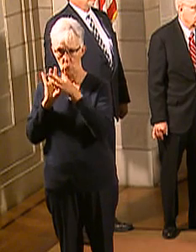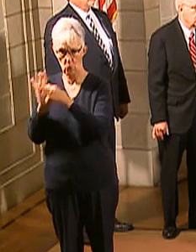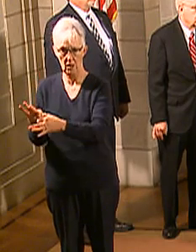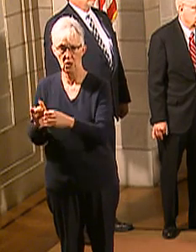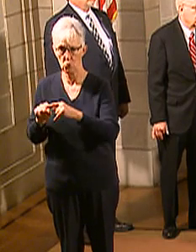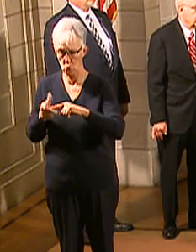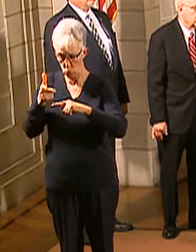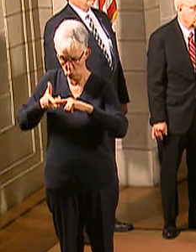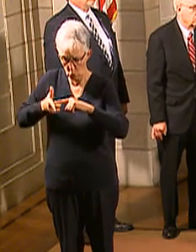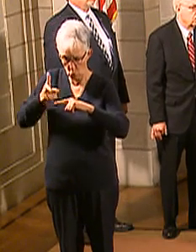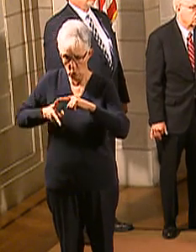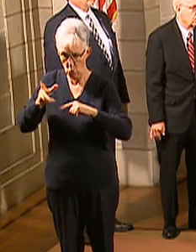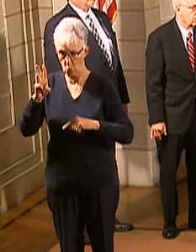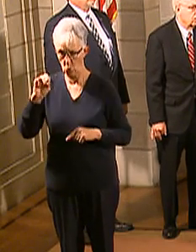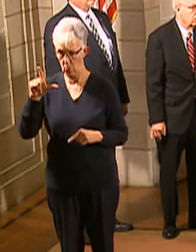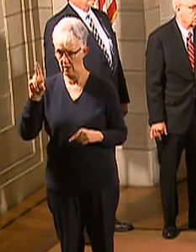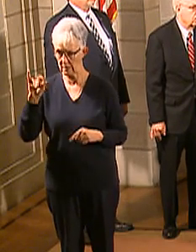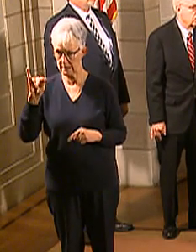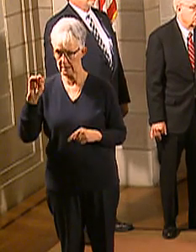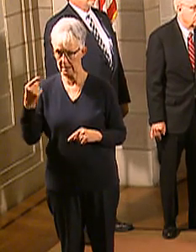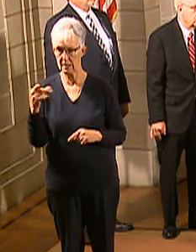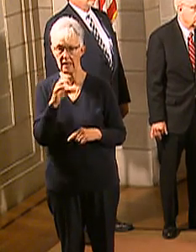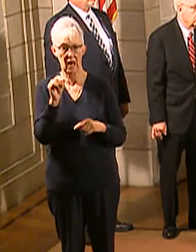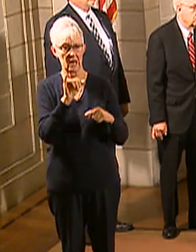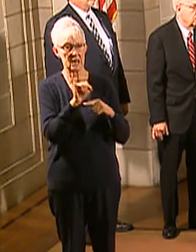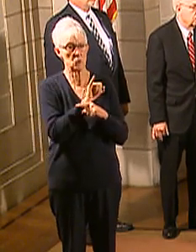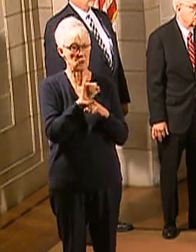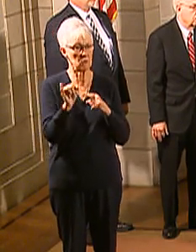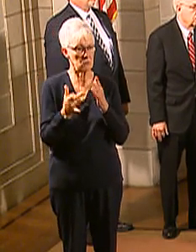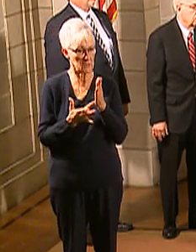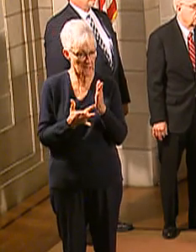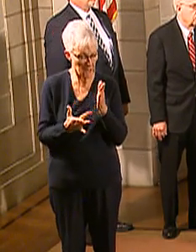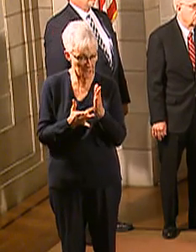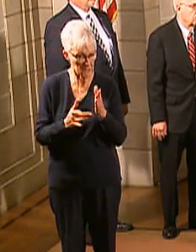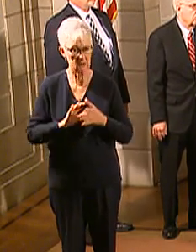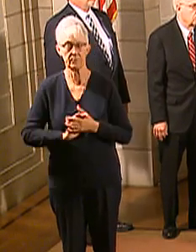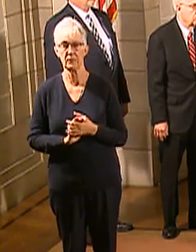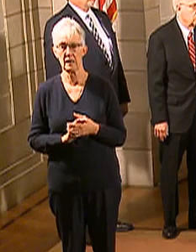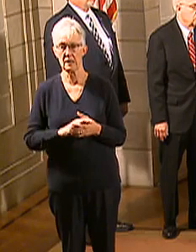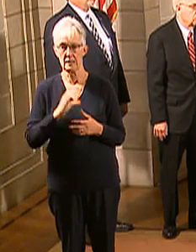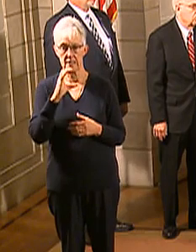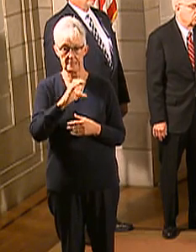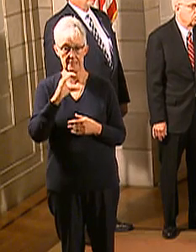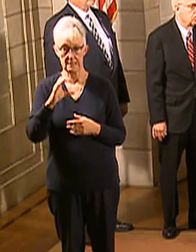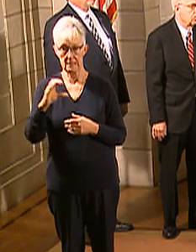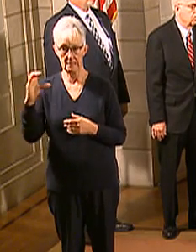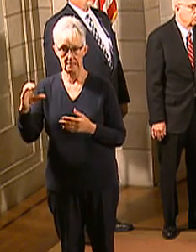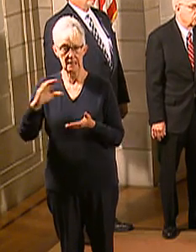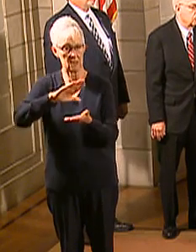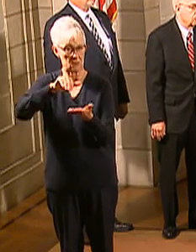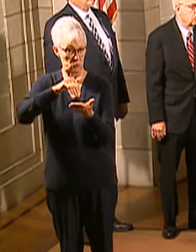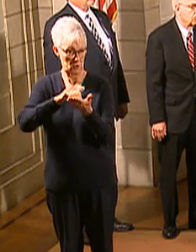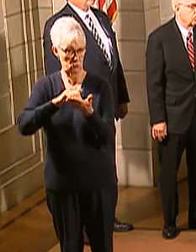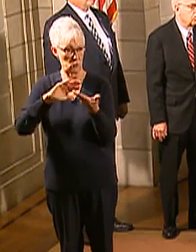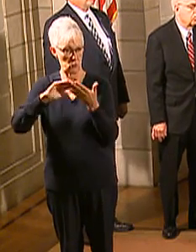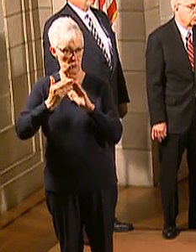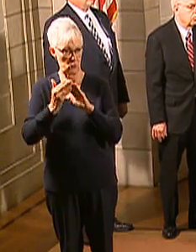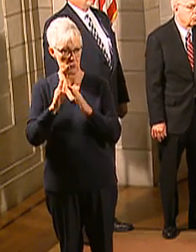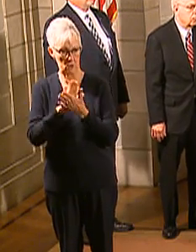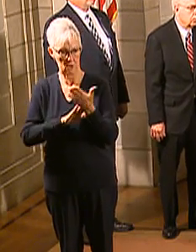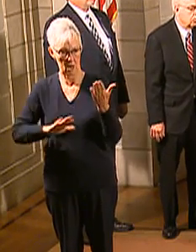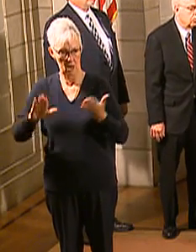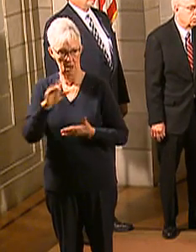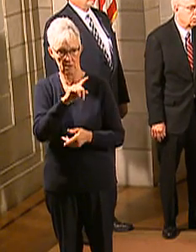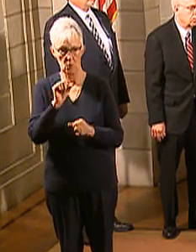industrial technology and so forth. And then the Central Community College followed that up by coming in to work